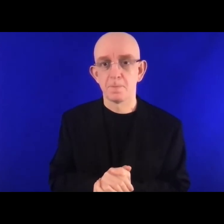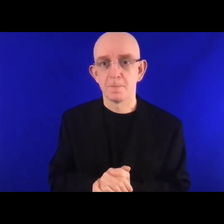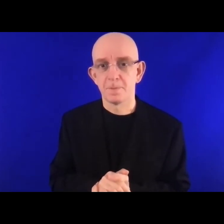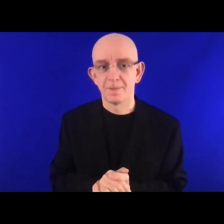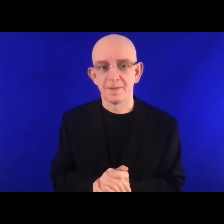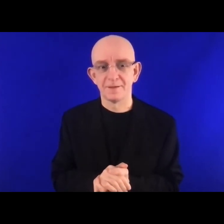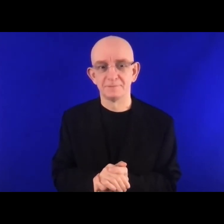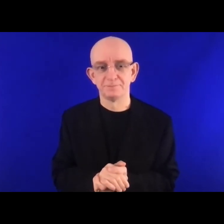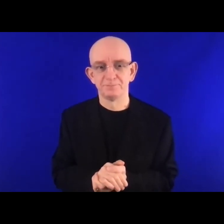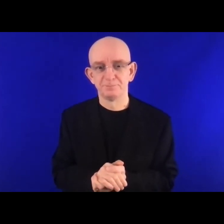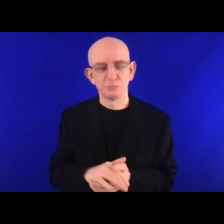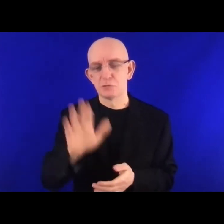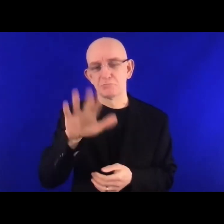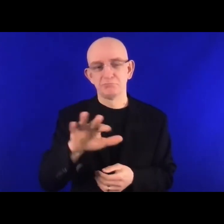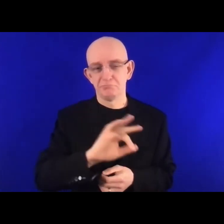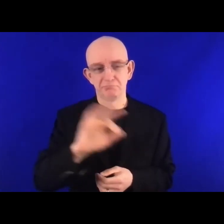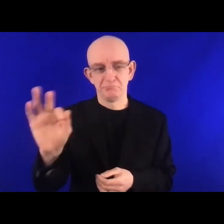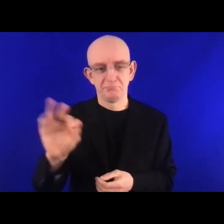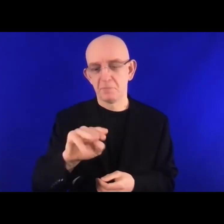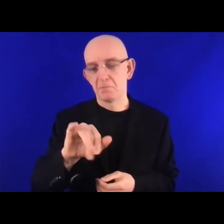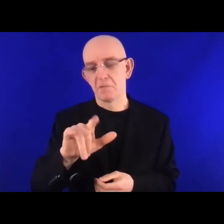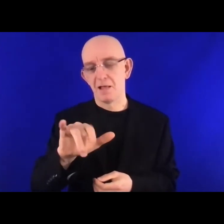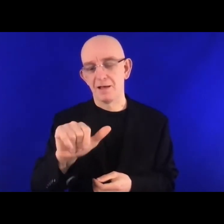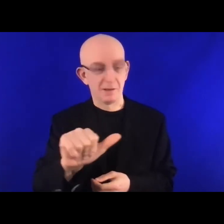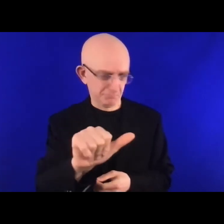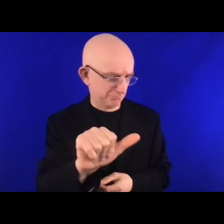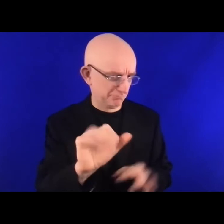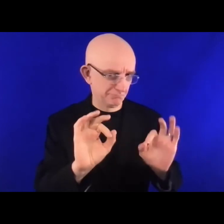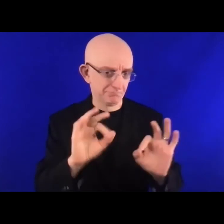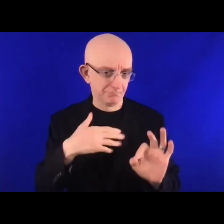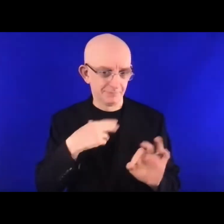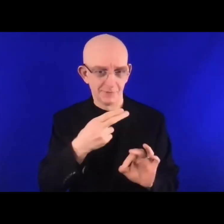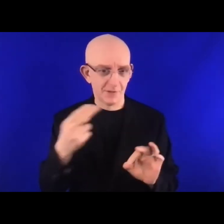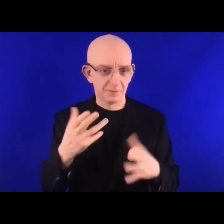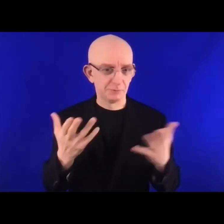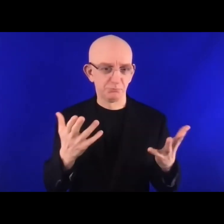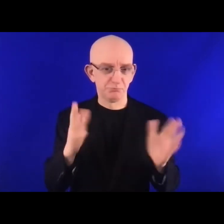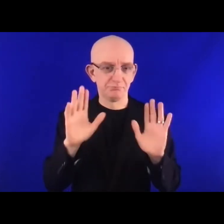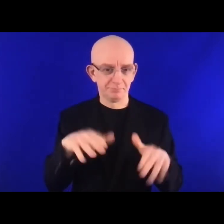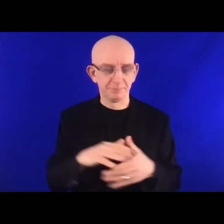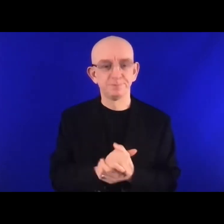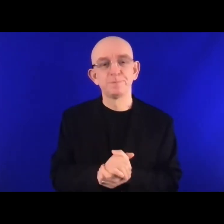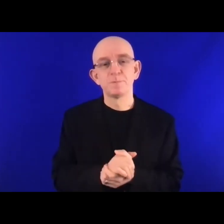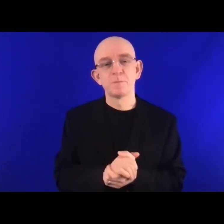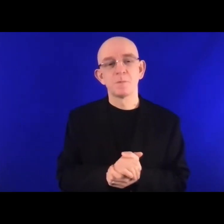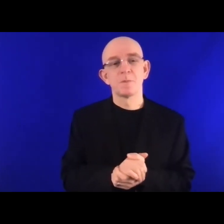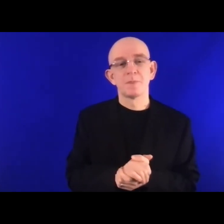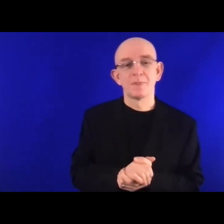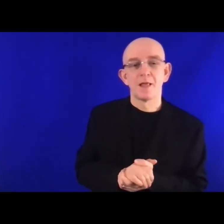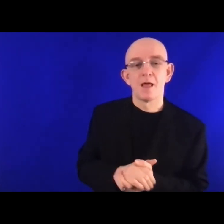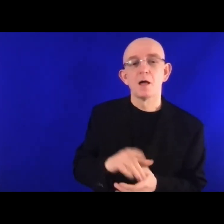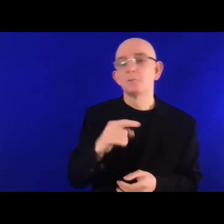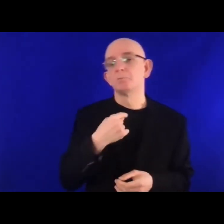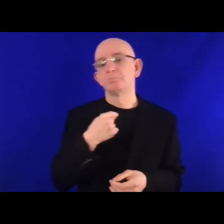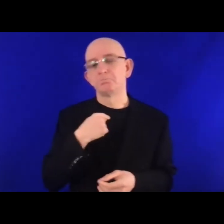impression after my fellow panelists were saying, so I don't know